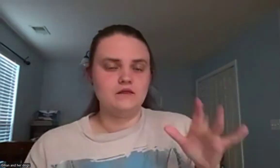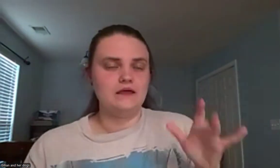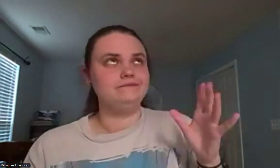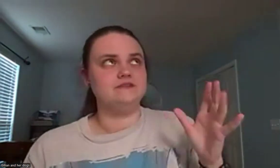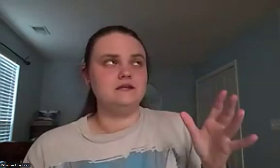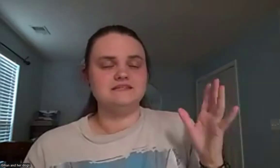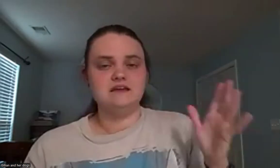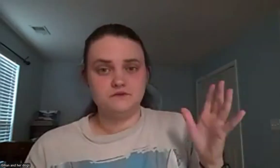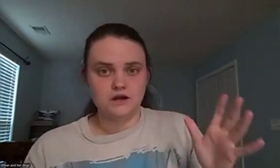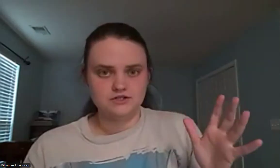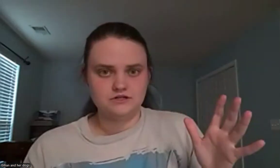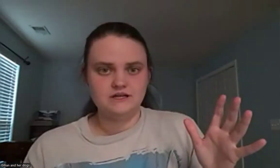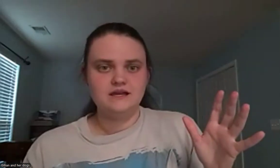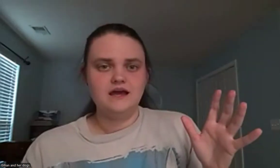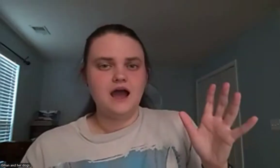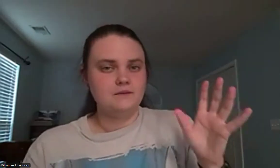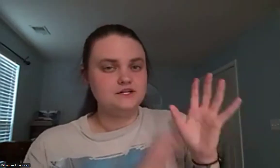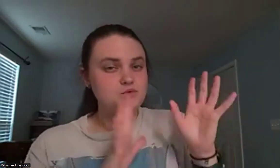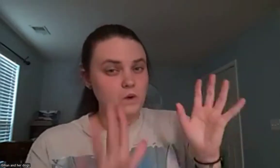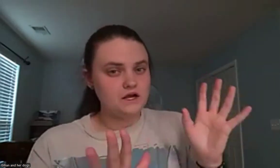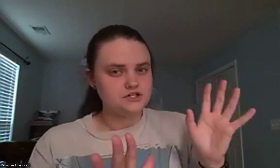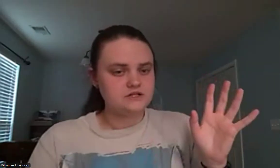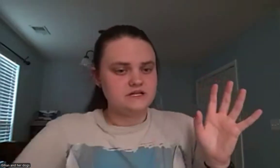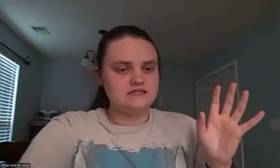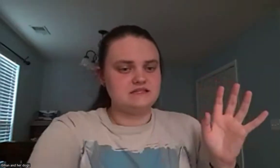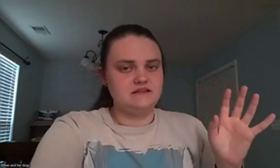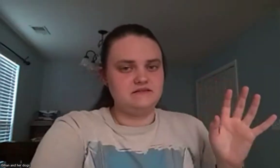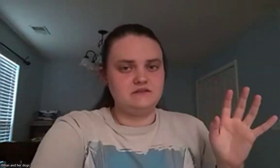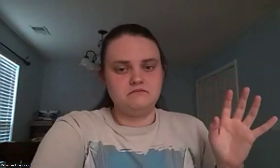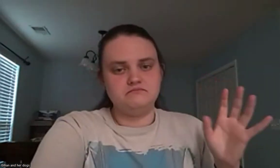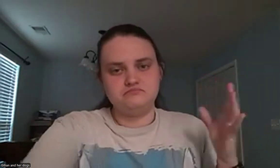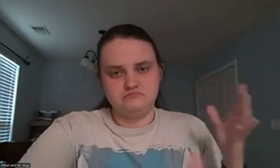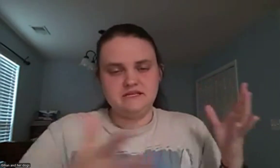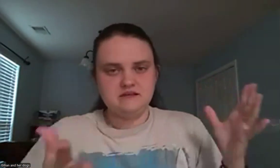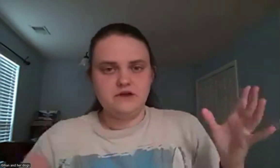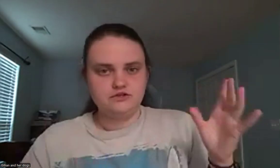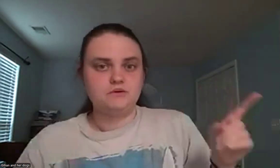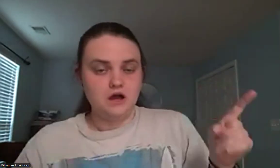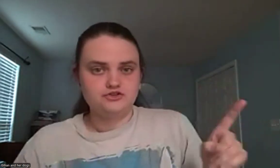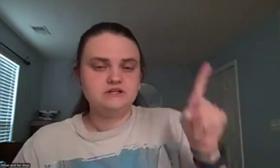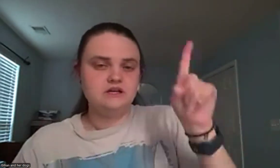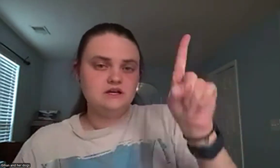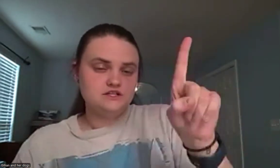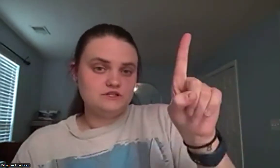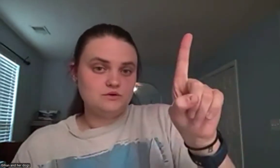like the sign for 100, I'm going to do 100 because that's like the basic of how you show 100. So it's a